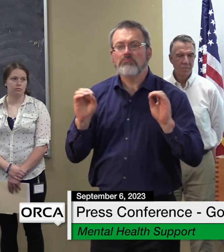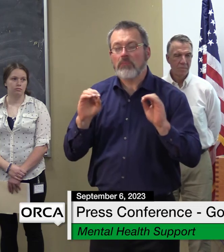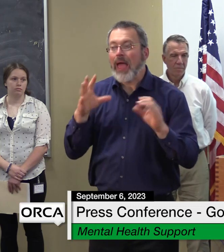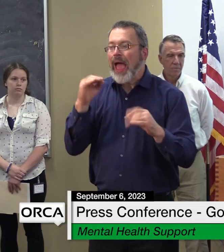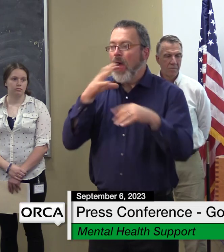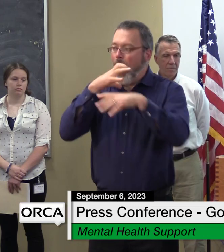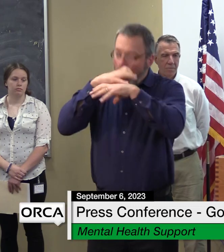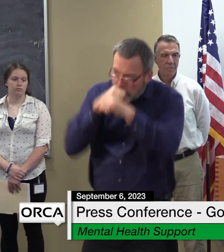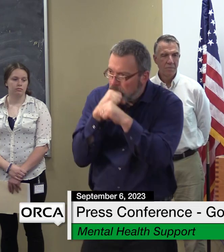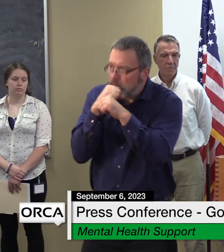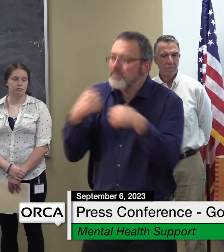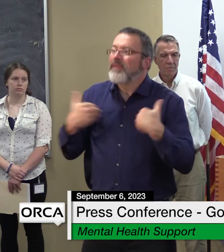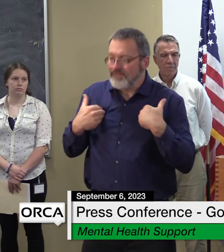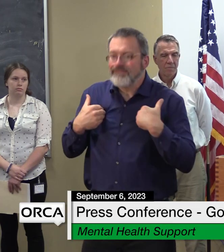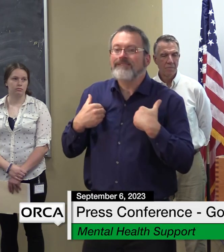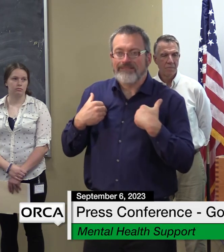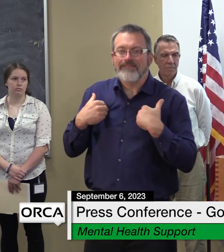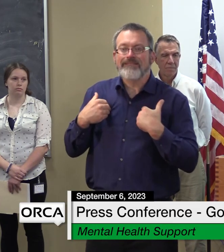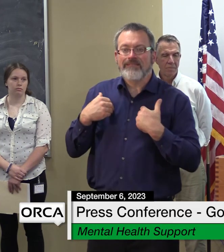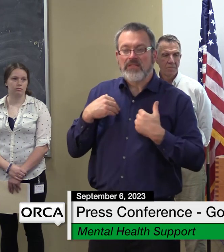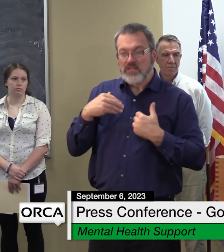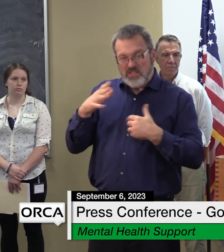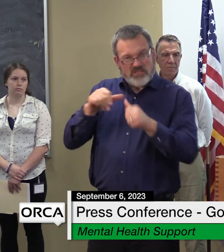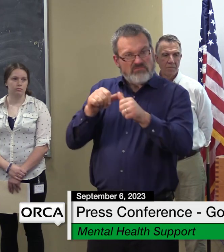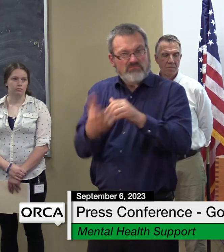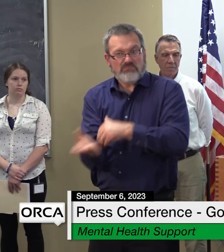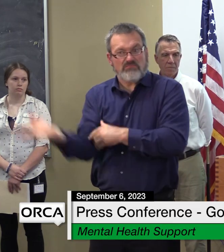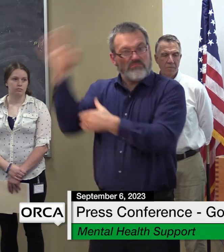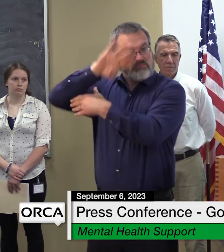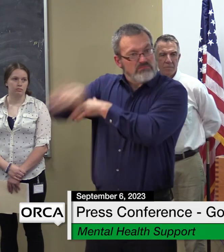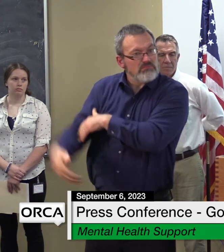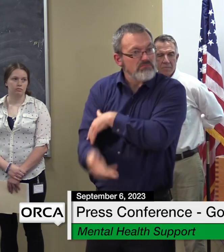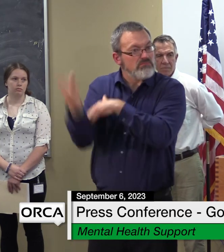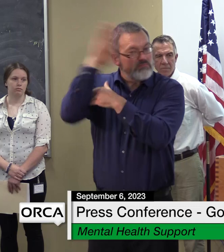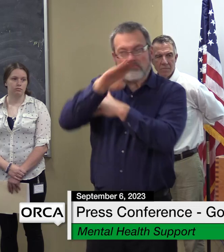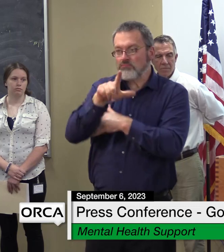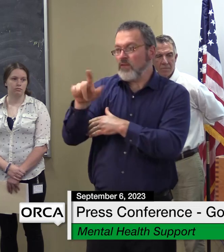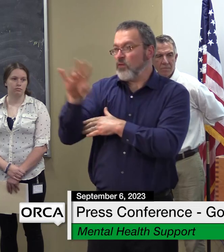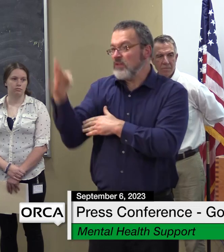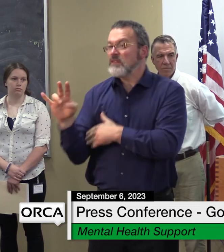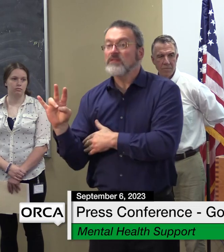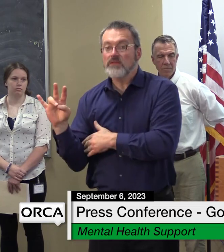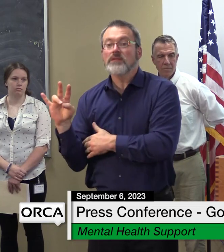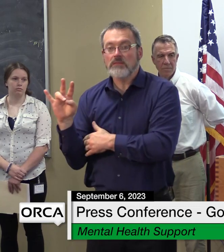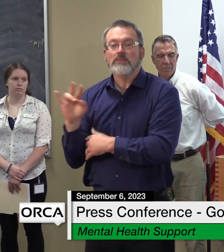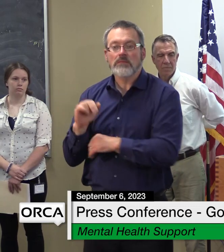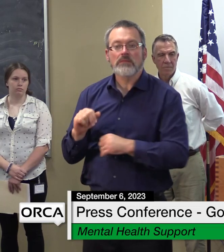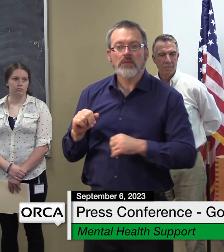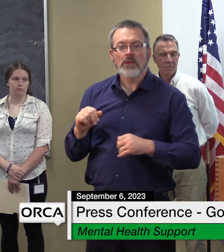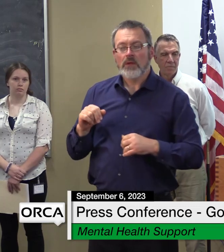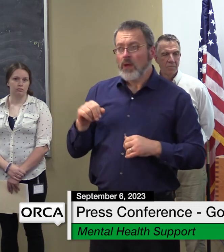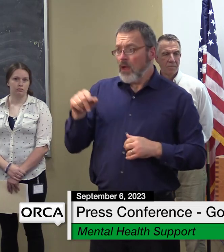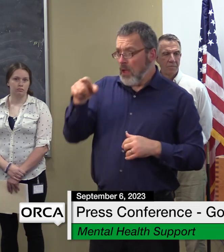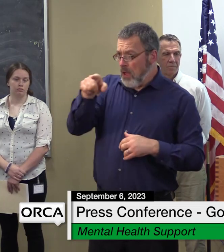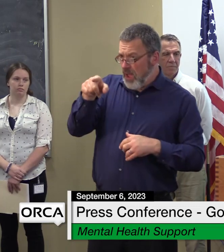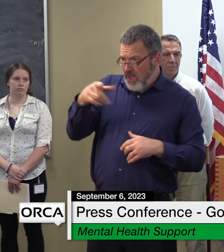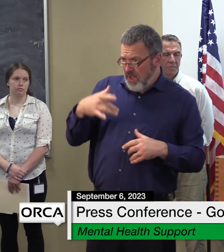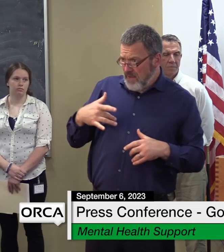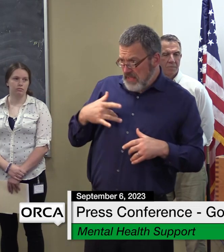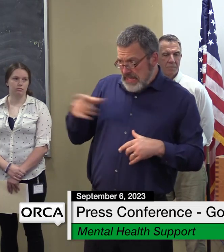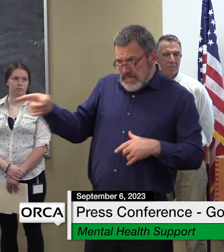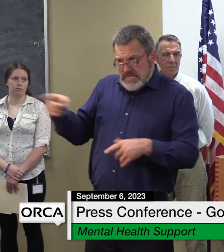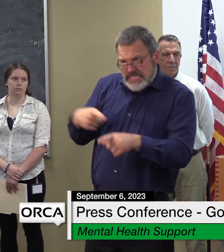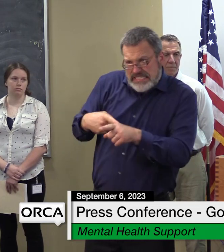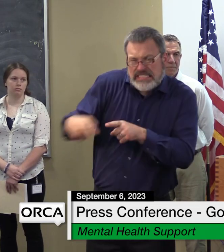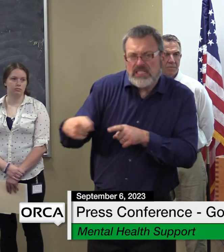24/7. Remember, you don't need to be an expert to check in with someone about their mental health. The 988 Lifeline also serves